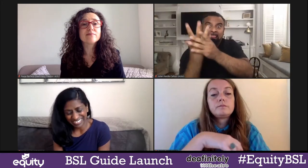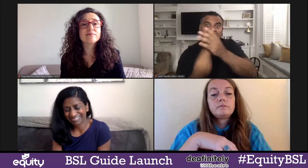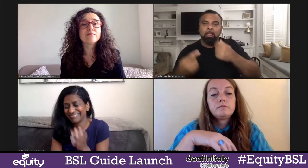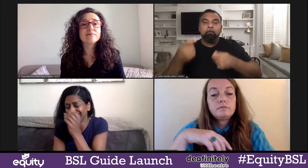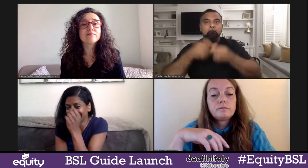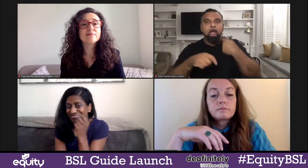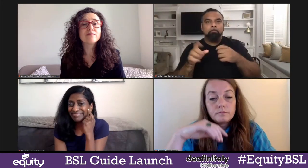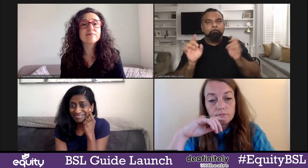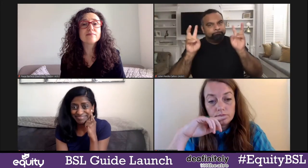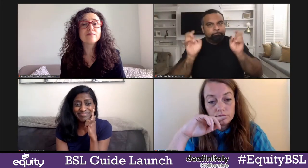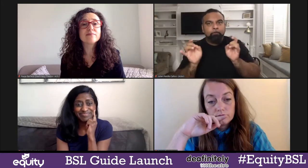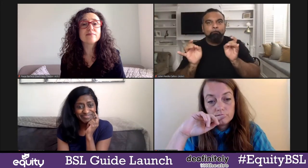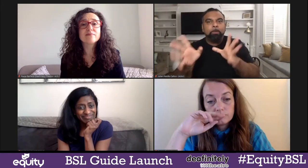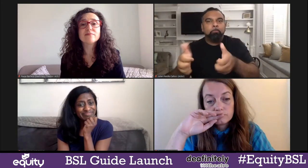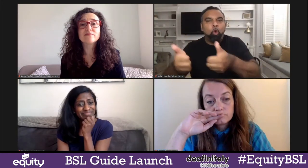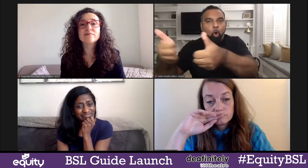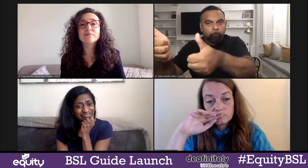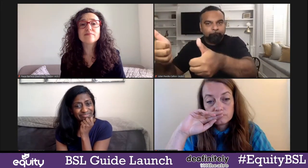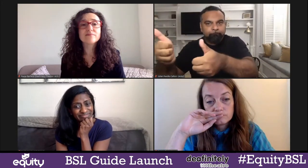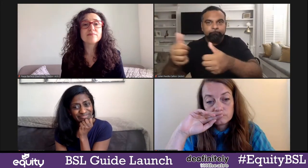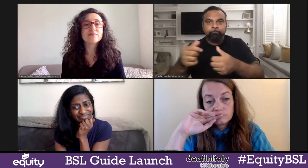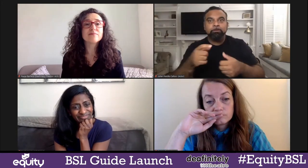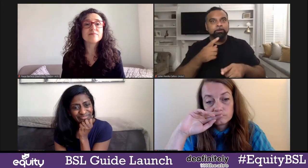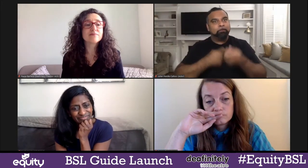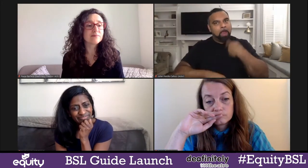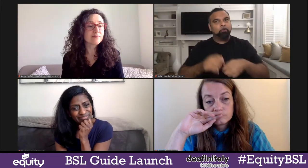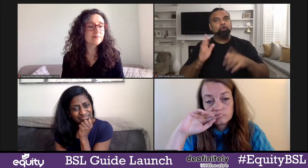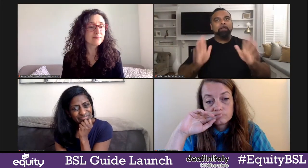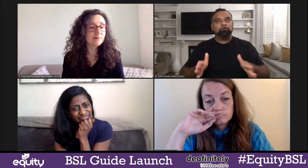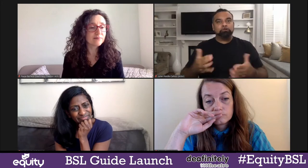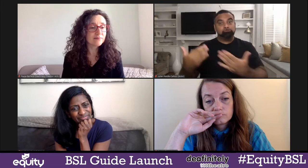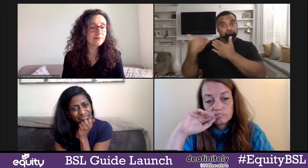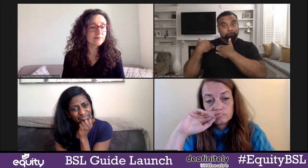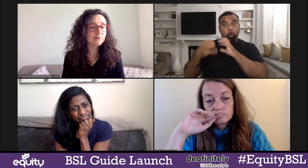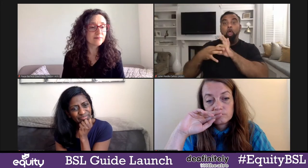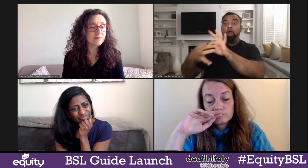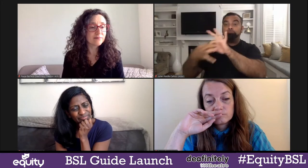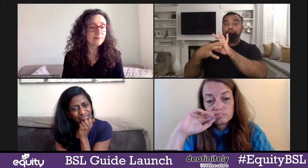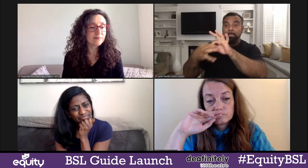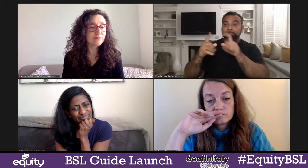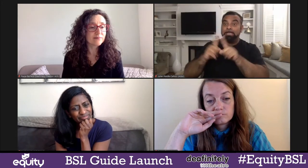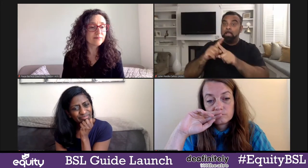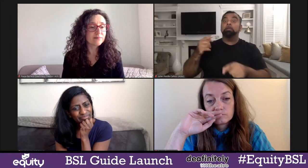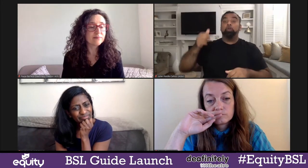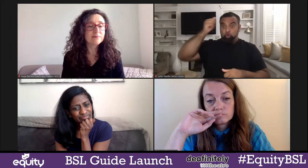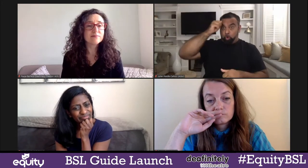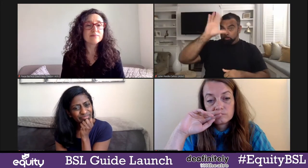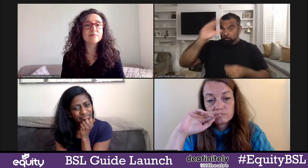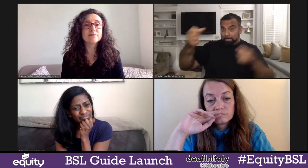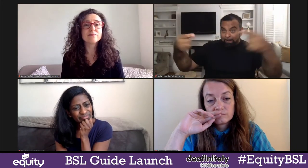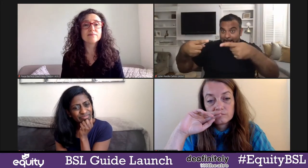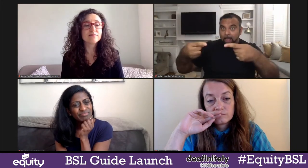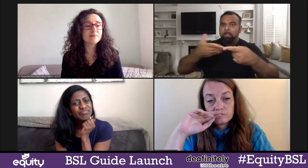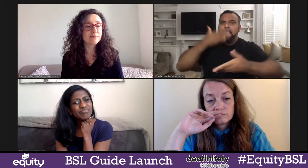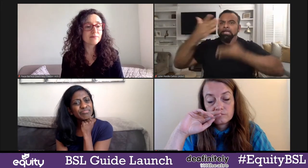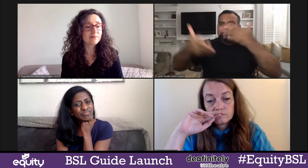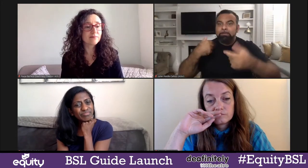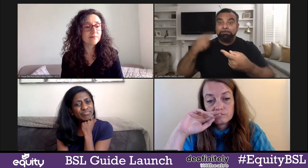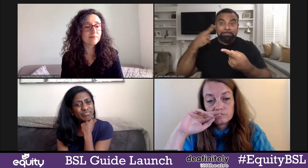the spot, and they don't want time to be eaten into their busy schedules. And I think, you know, we have to sort of, you know, work with